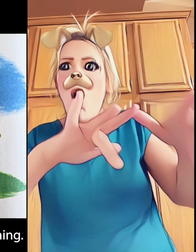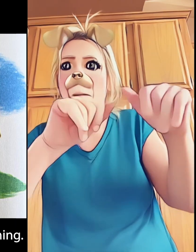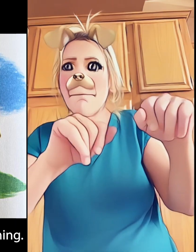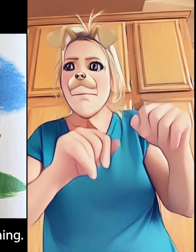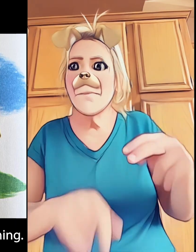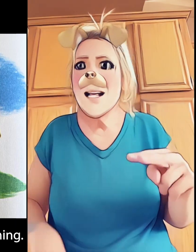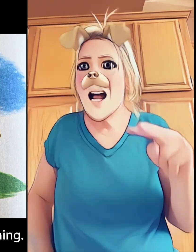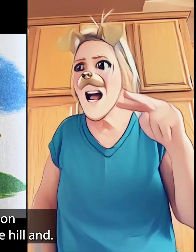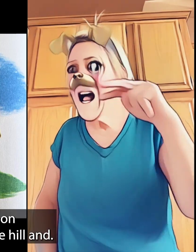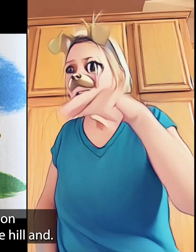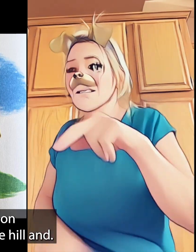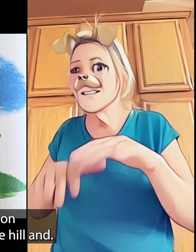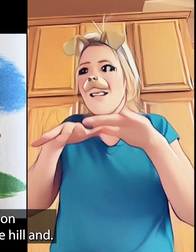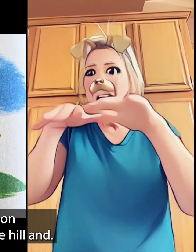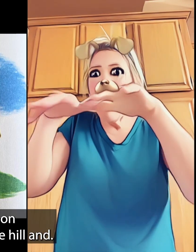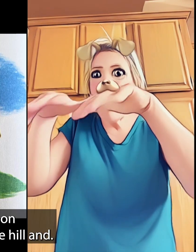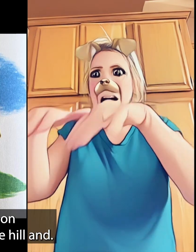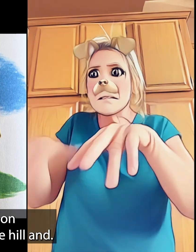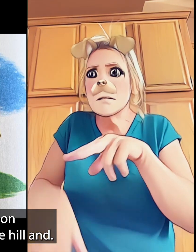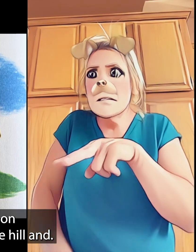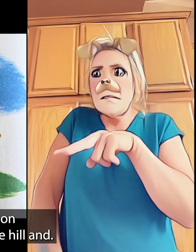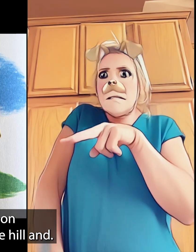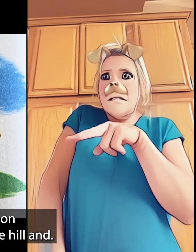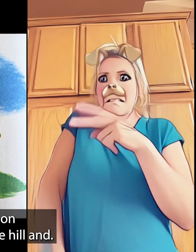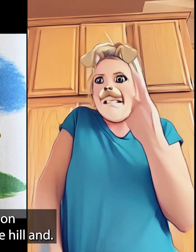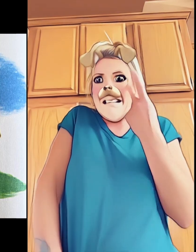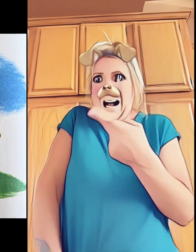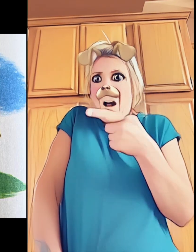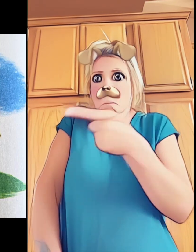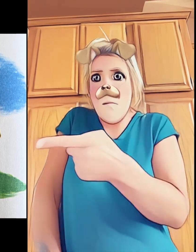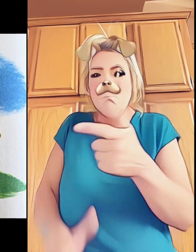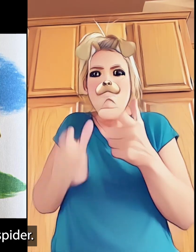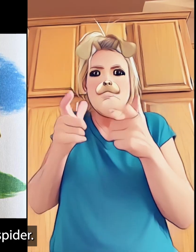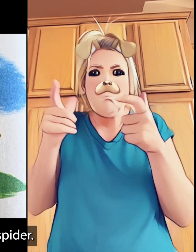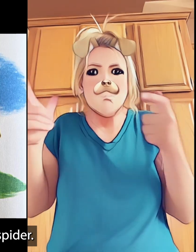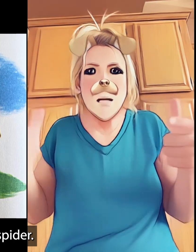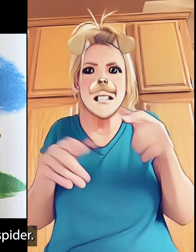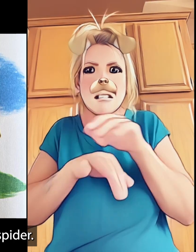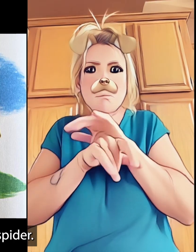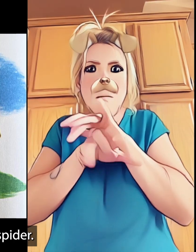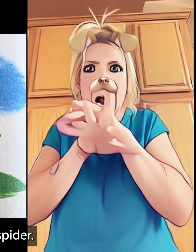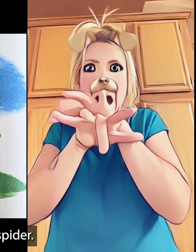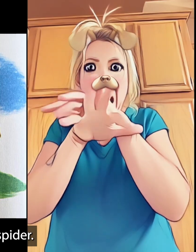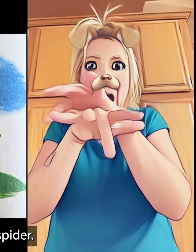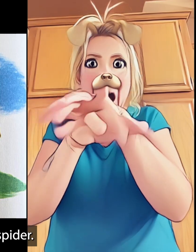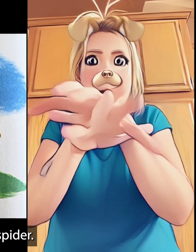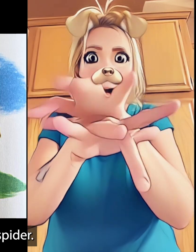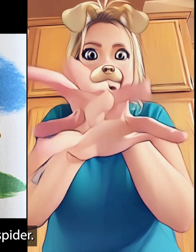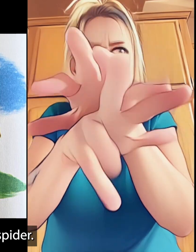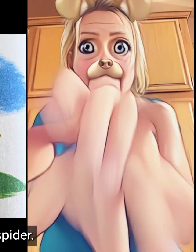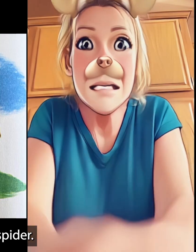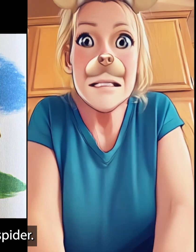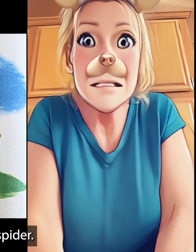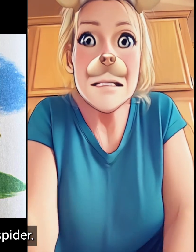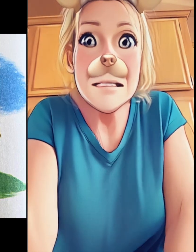nothing. They looked on the other side of the hill, and yikes, they saw a big spider.